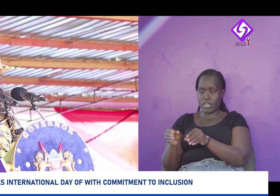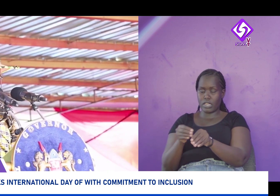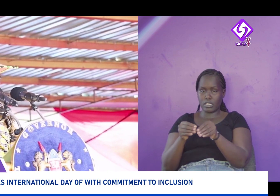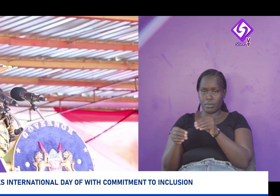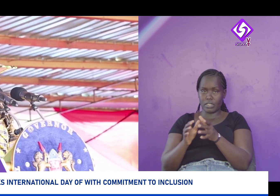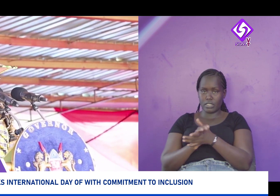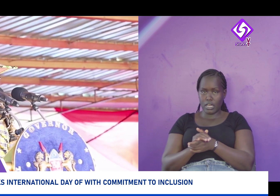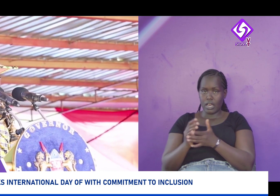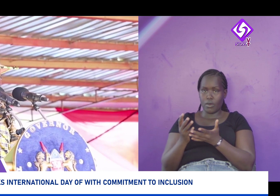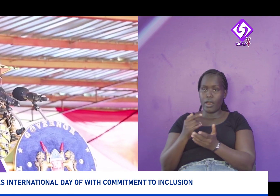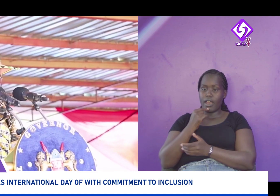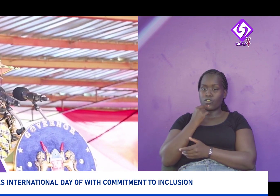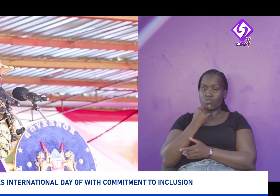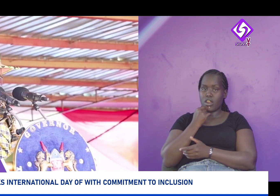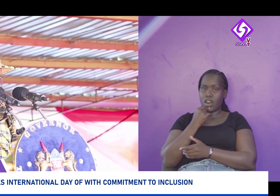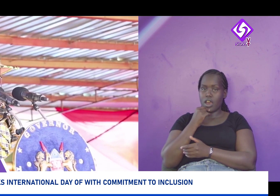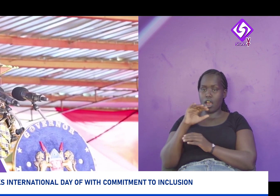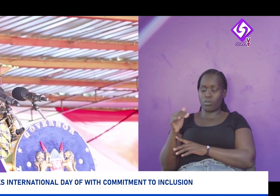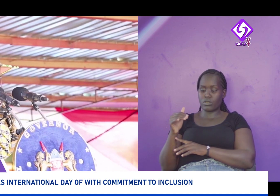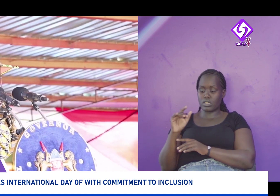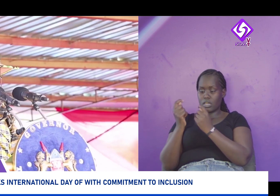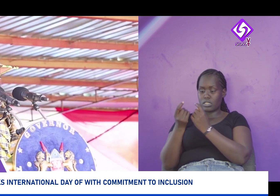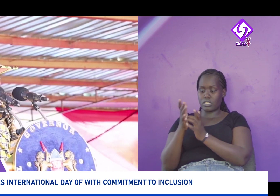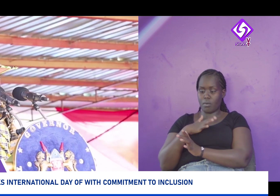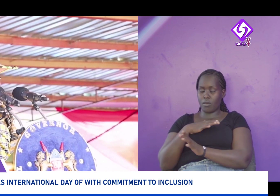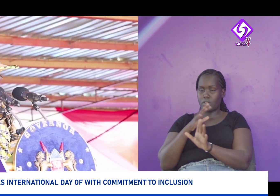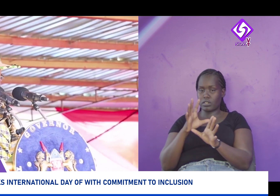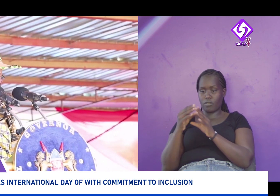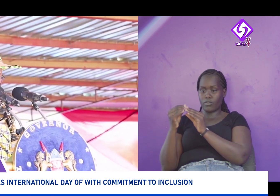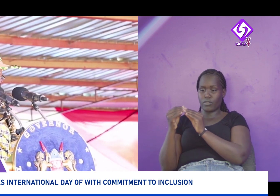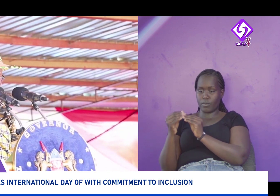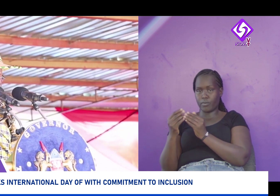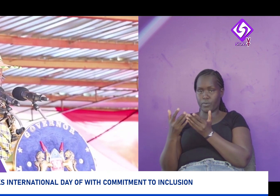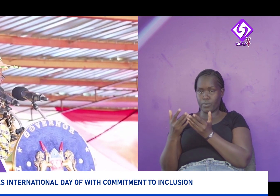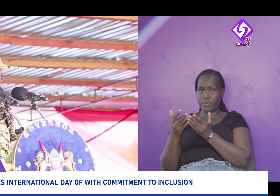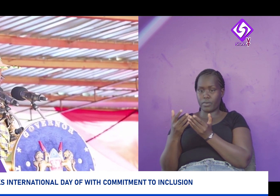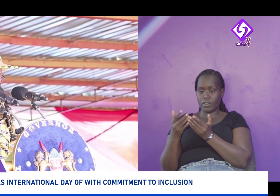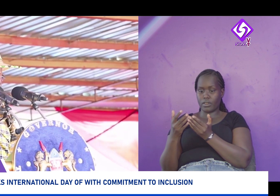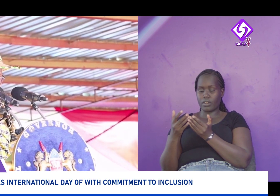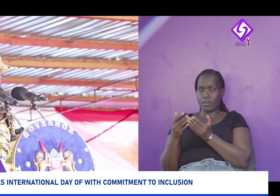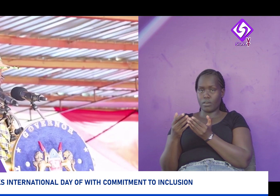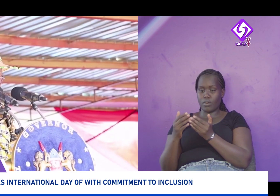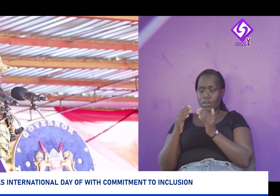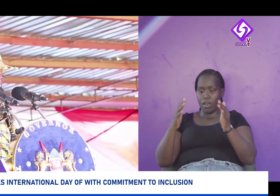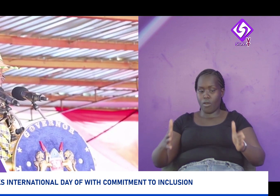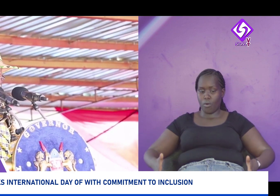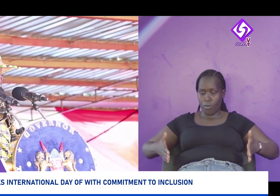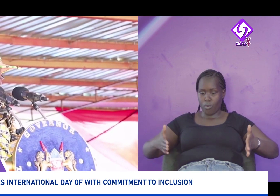County. Our team has won the Nondo Desert Wheelchair Race in Cielo for